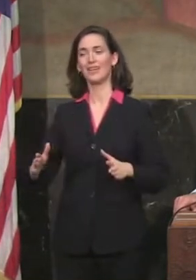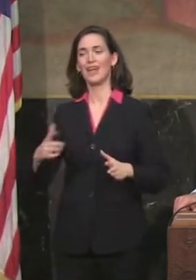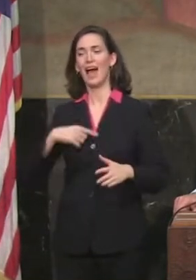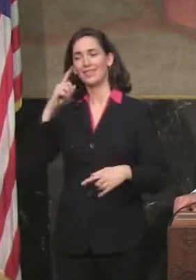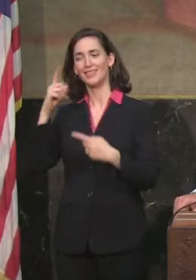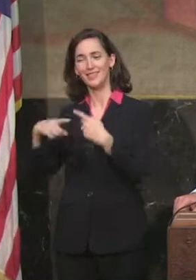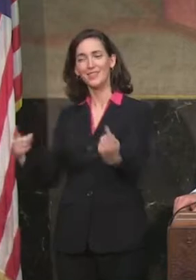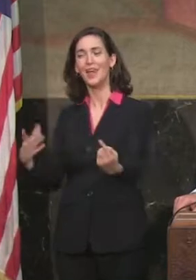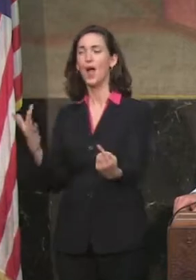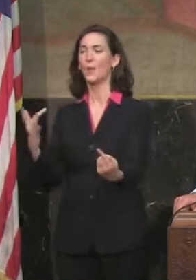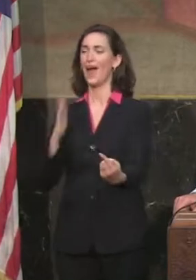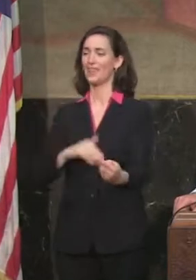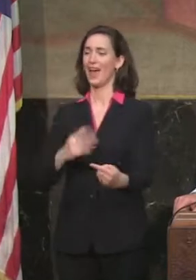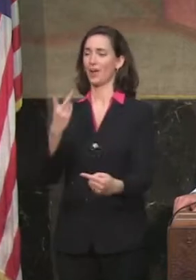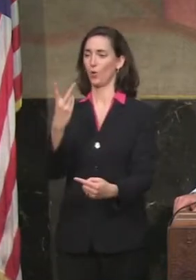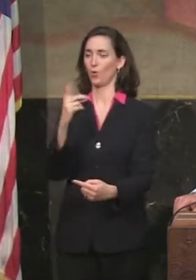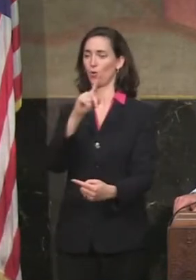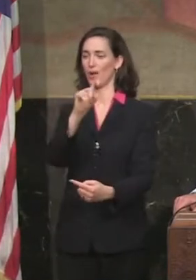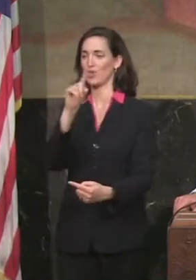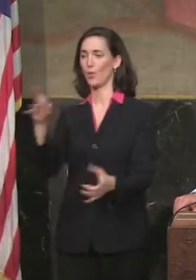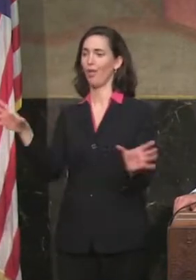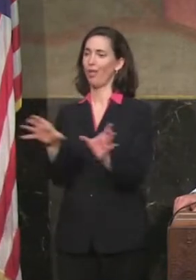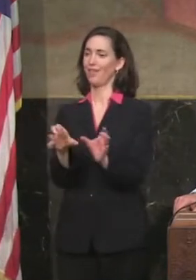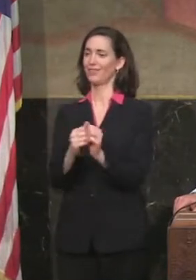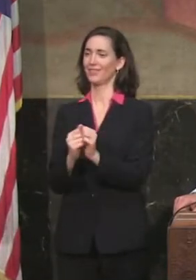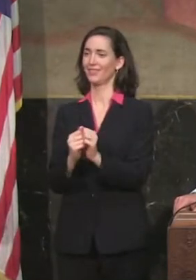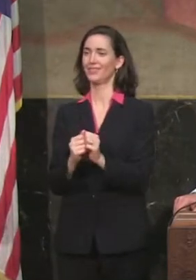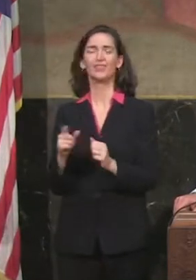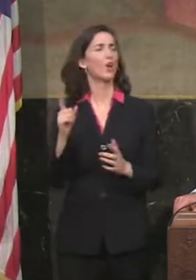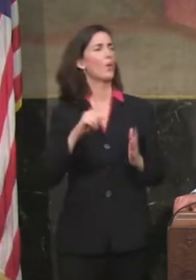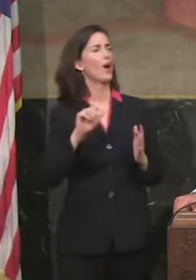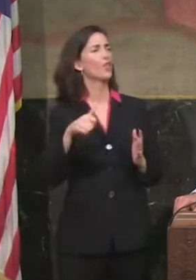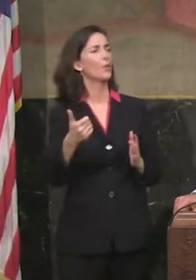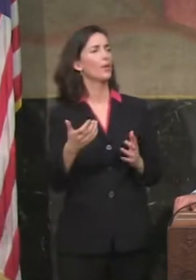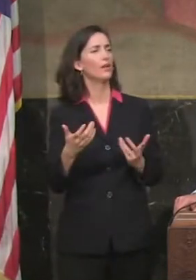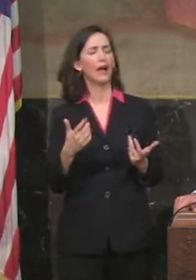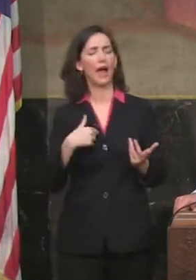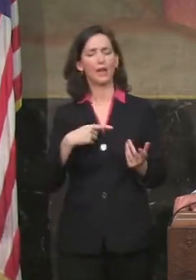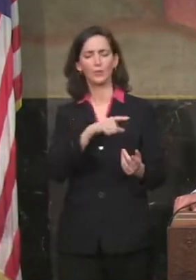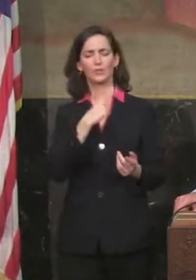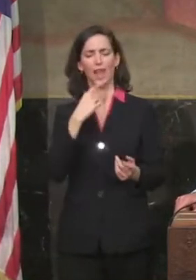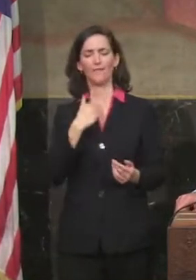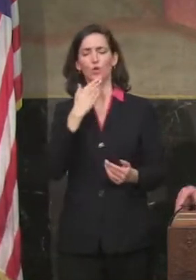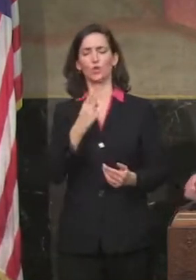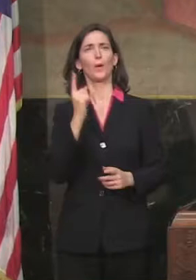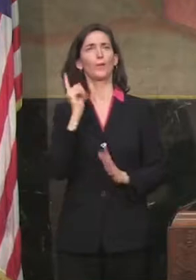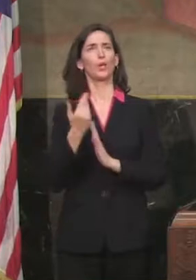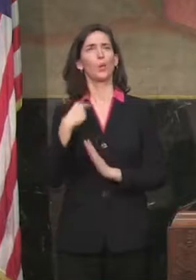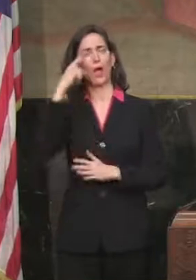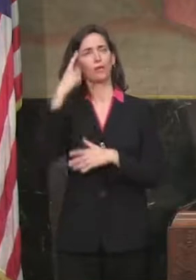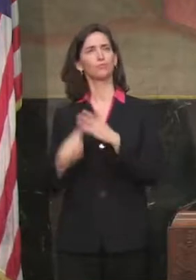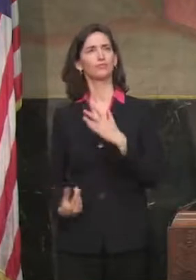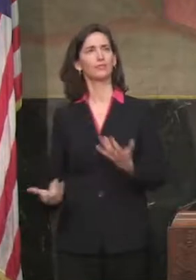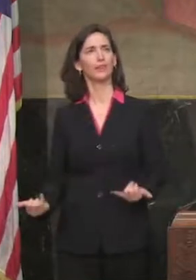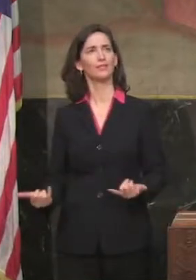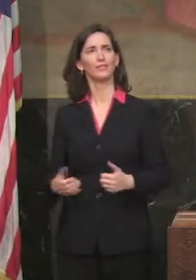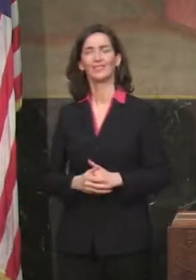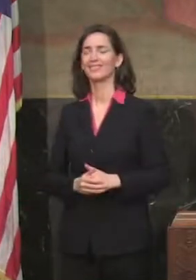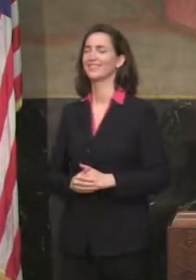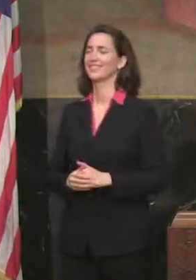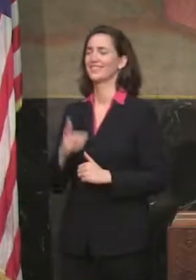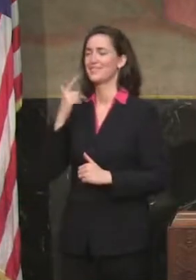was the what was the other part? I don't know, but you said that was a good